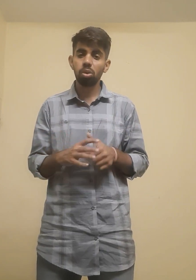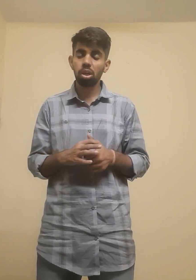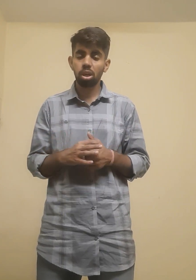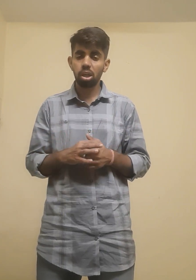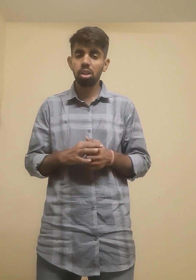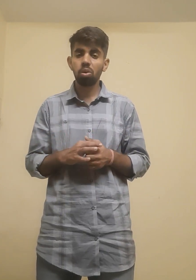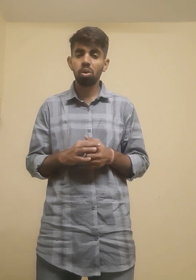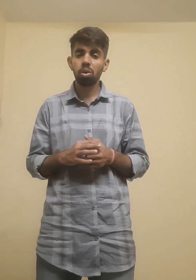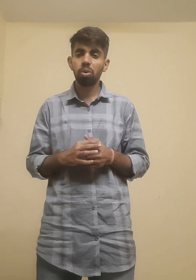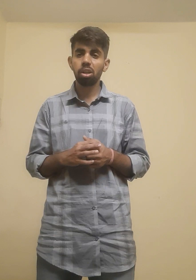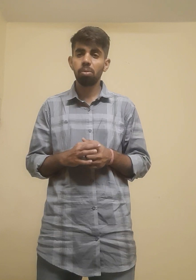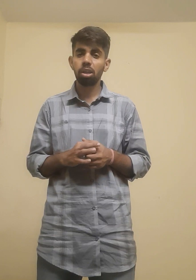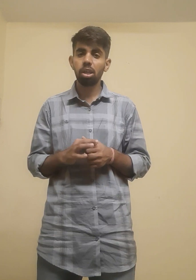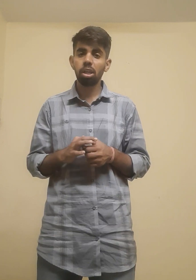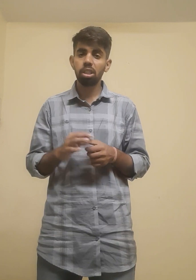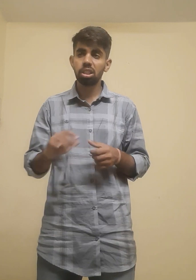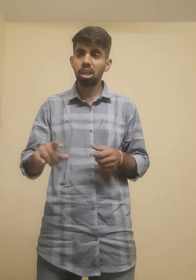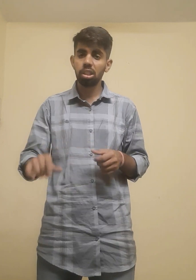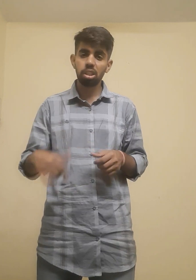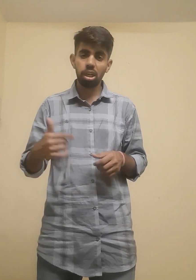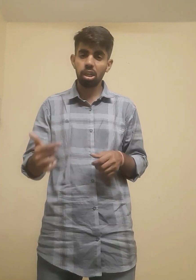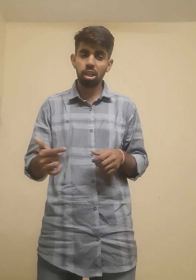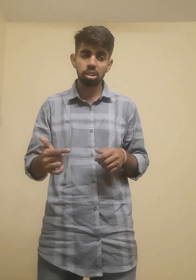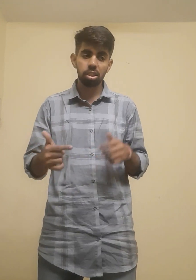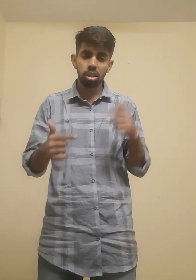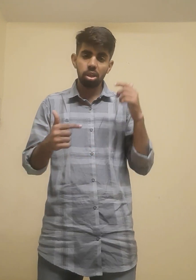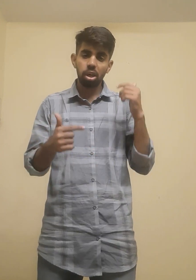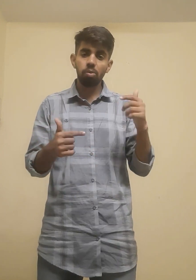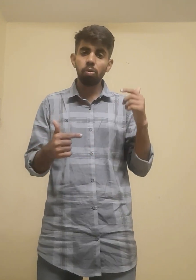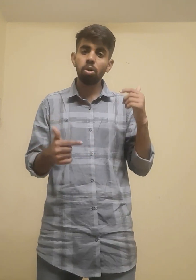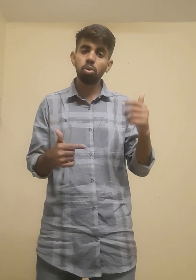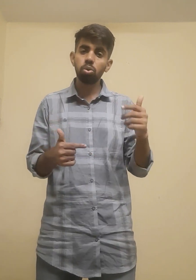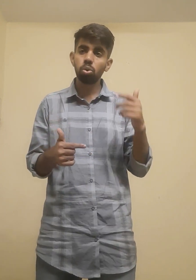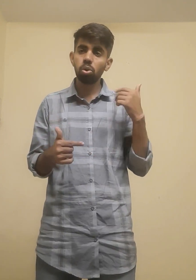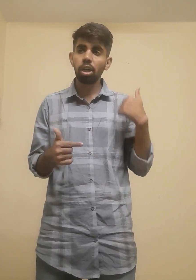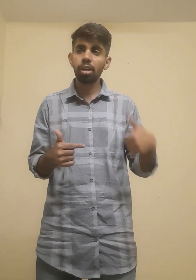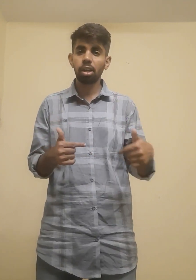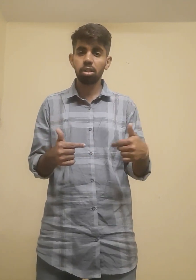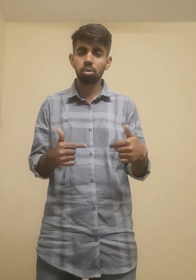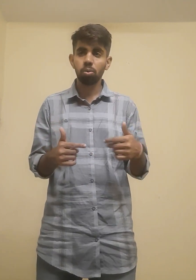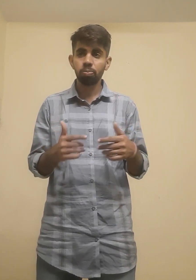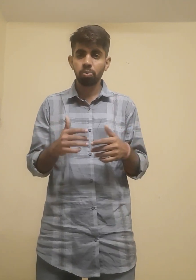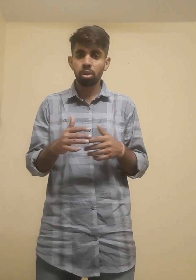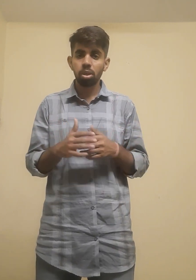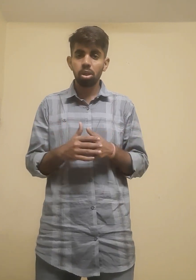one another variable declared inside a child class, and we want to show that also.